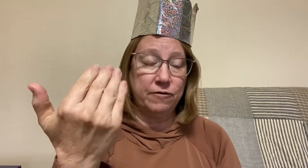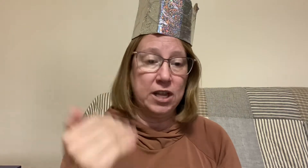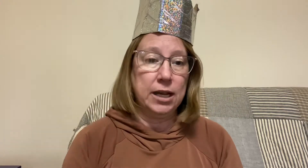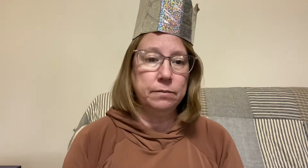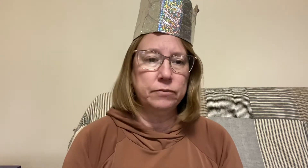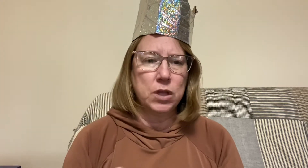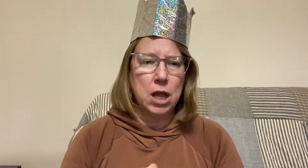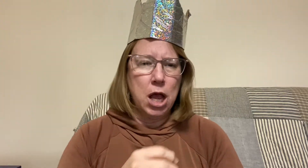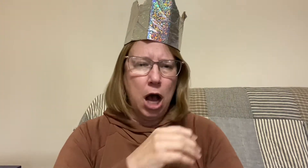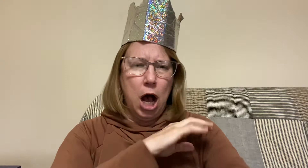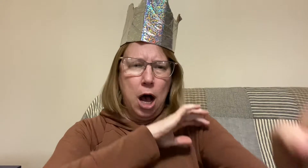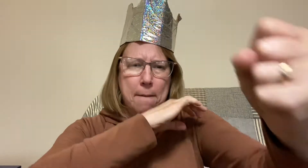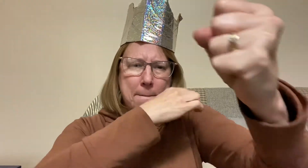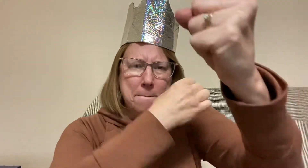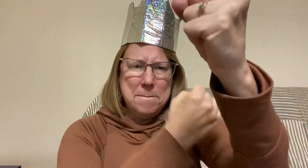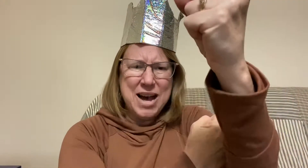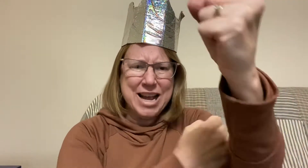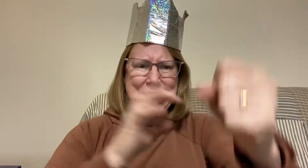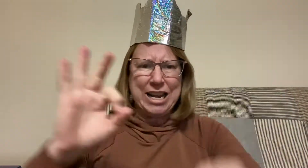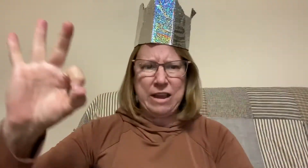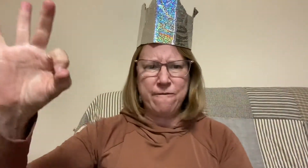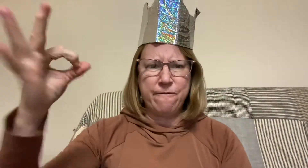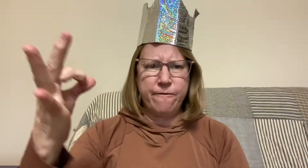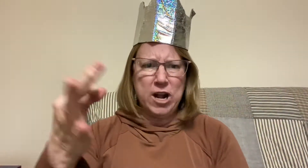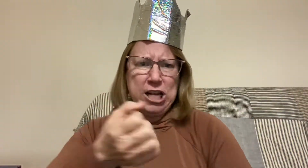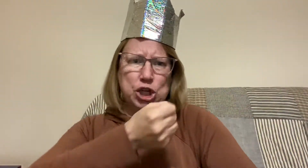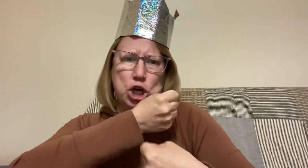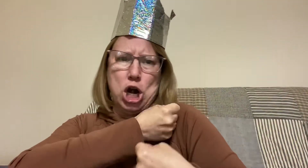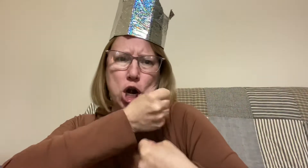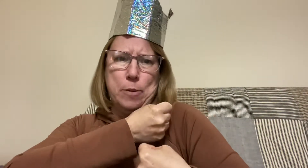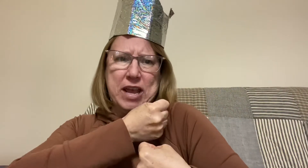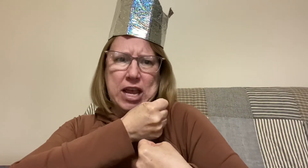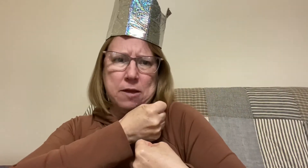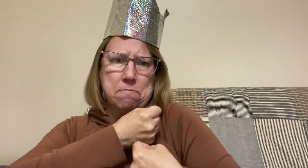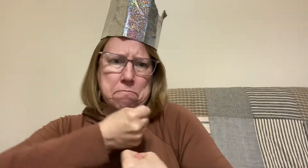1415. A mighty French army